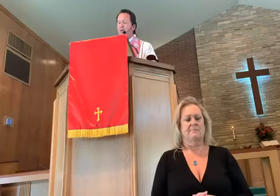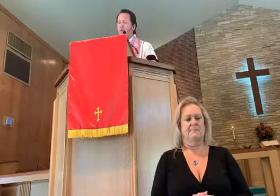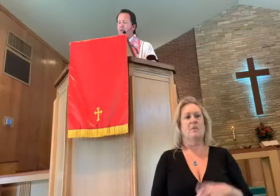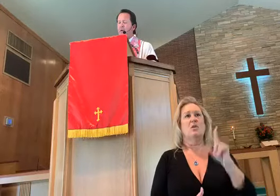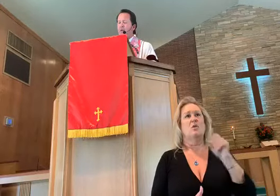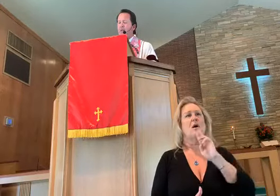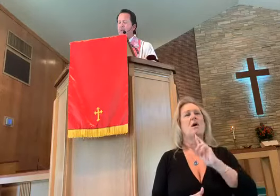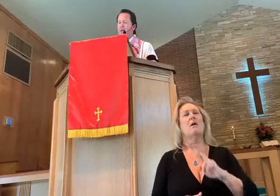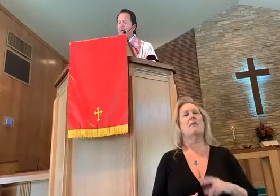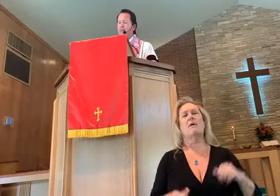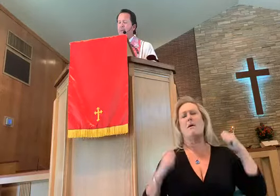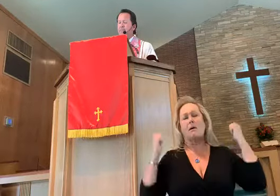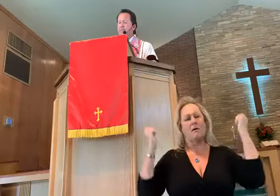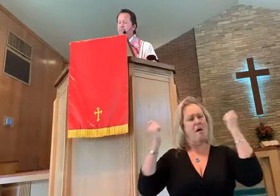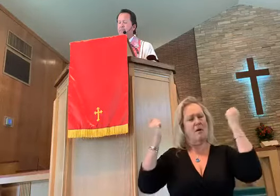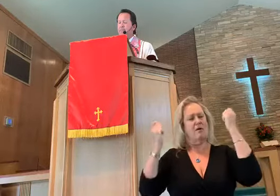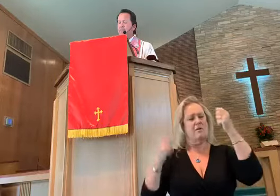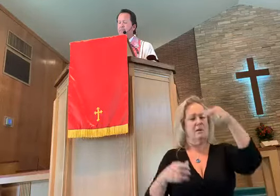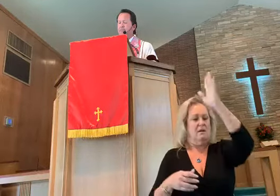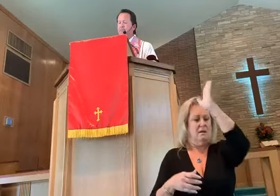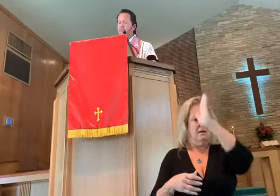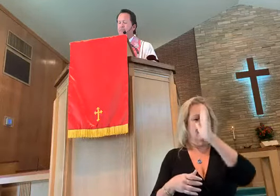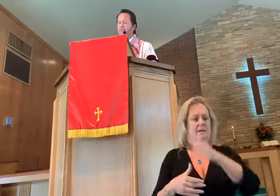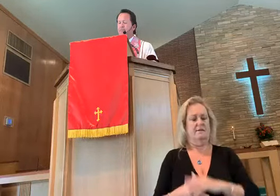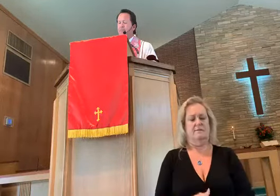You are the conquering God.